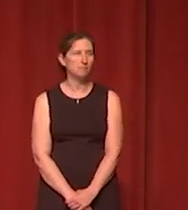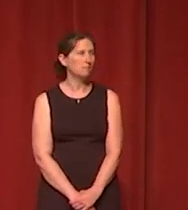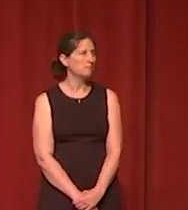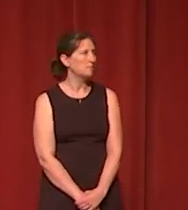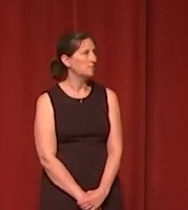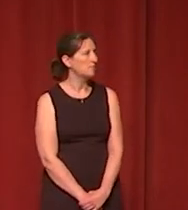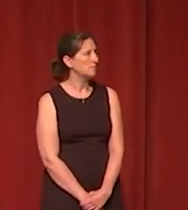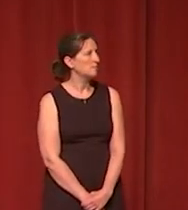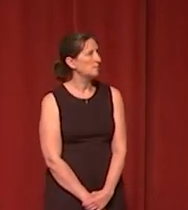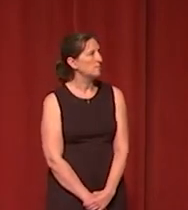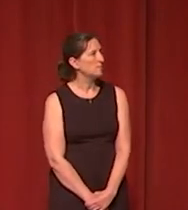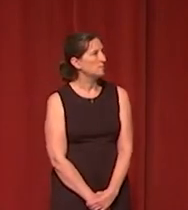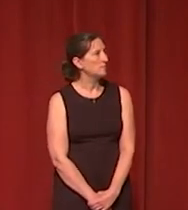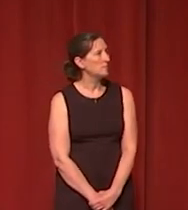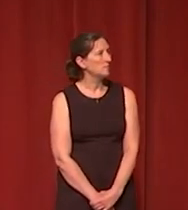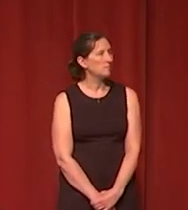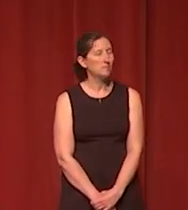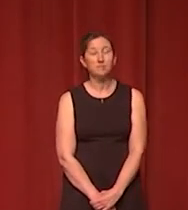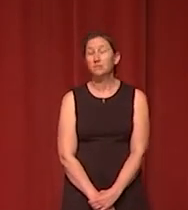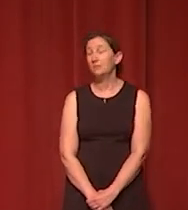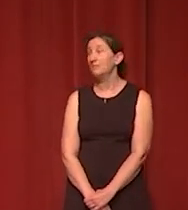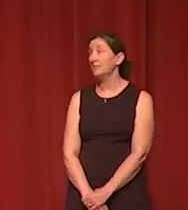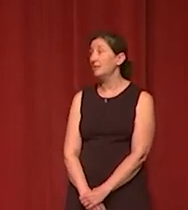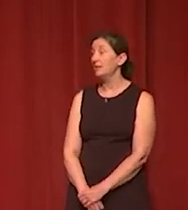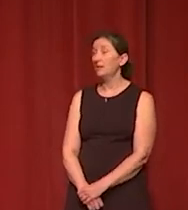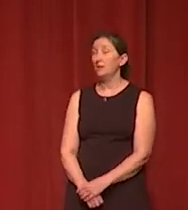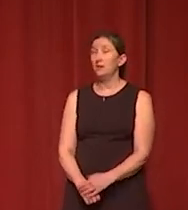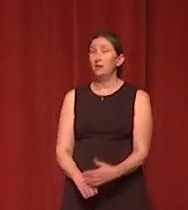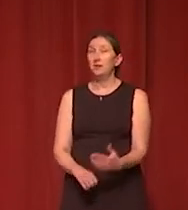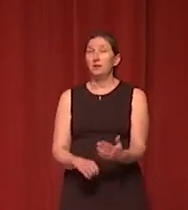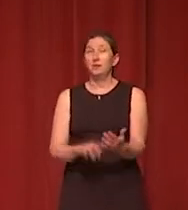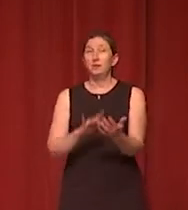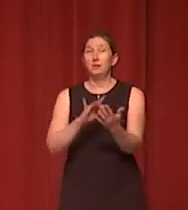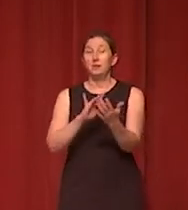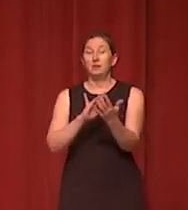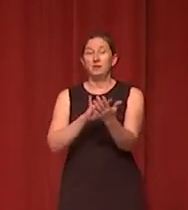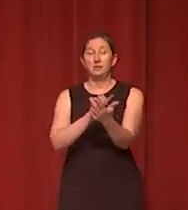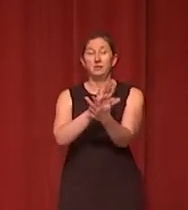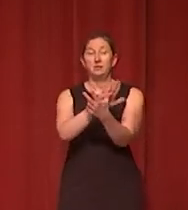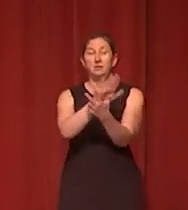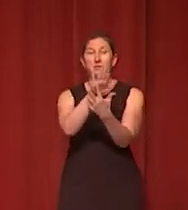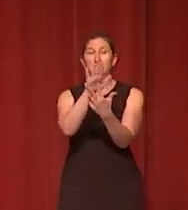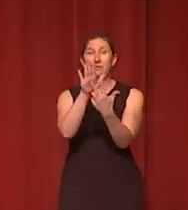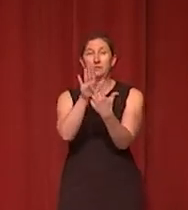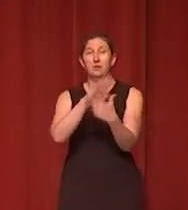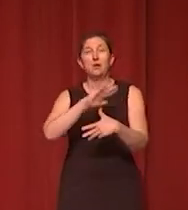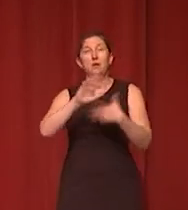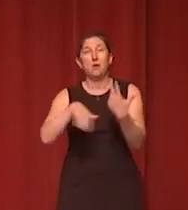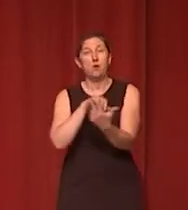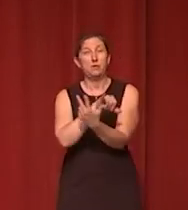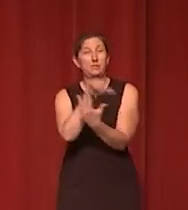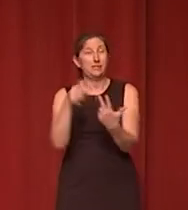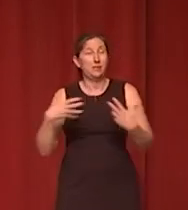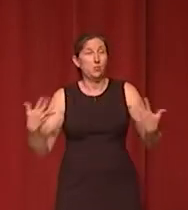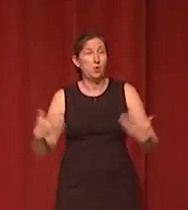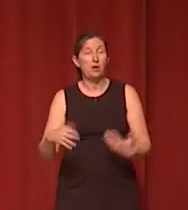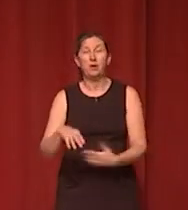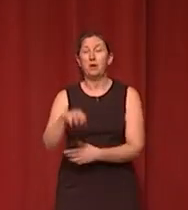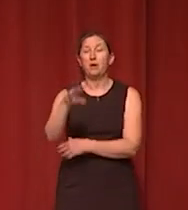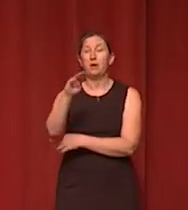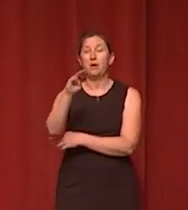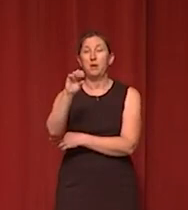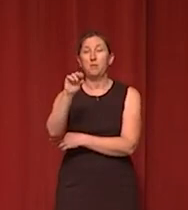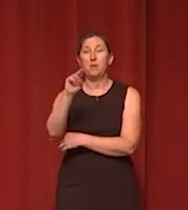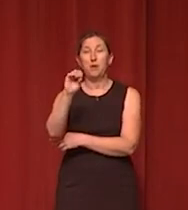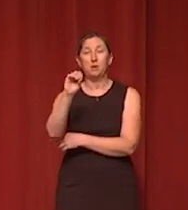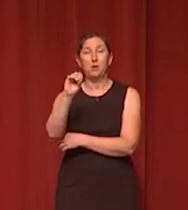well, the take home for sure is all of them are monoclonal antibodies, and by design then they